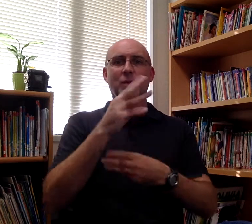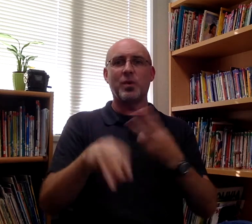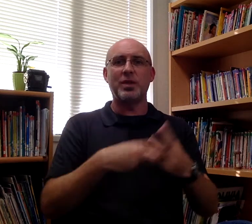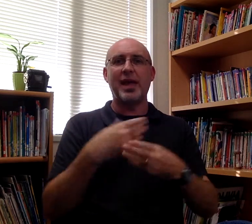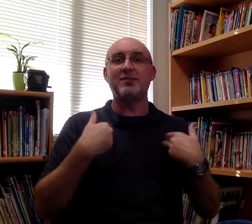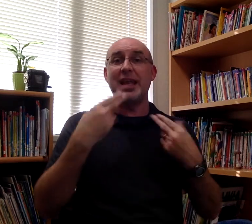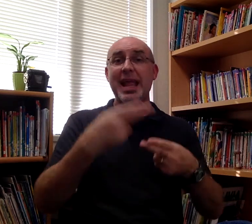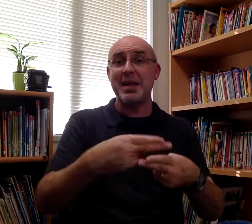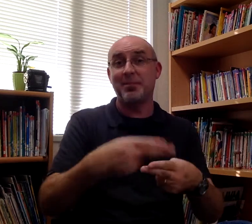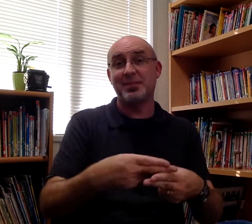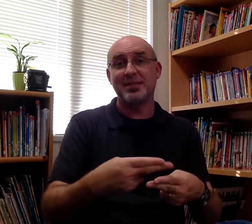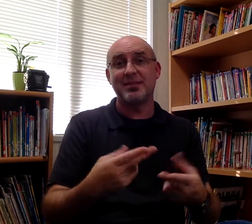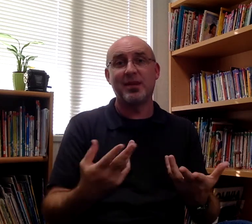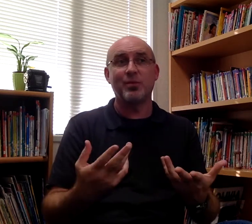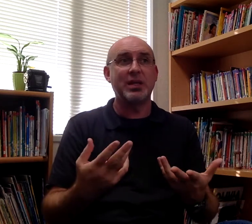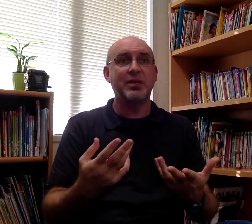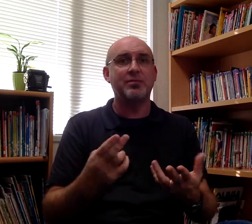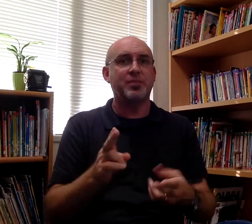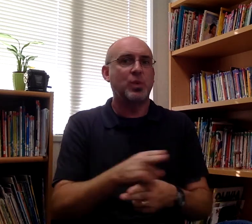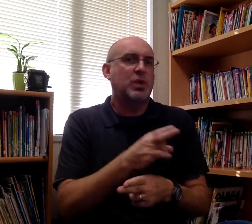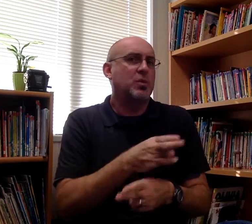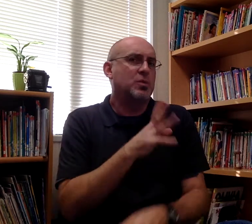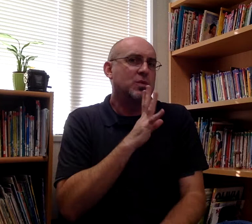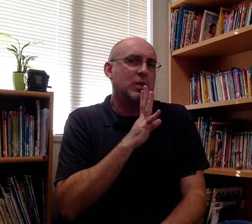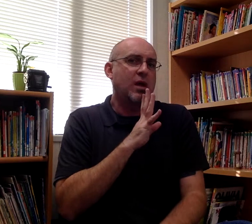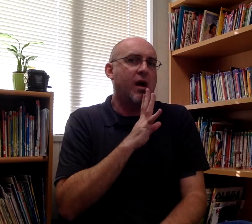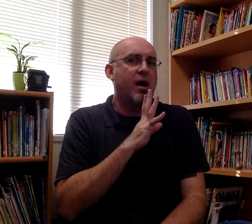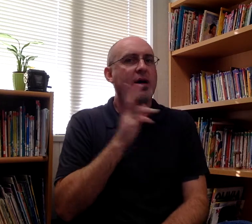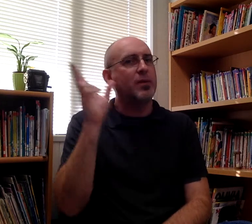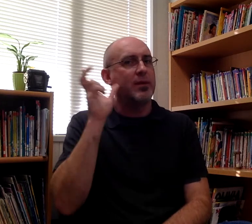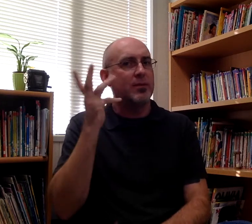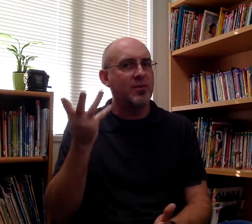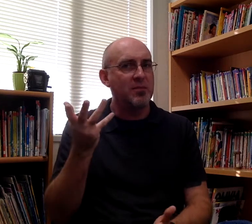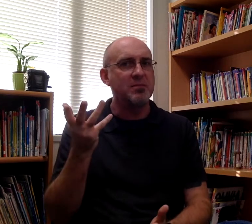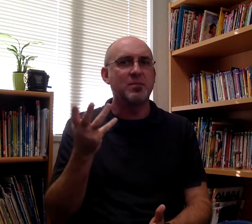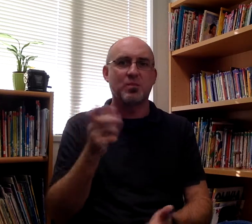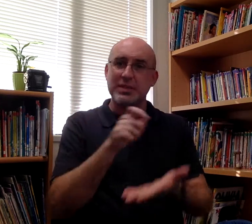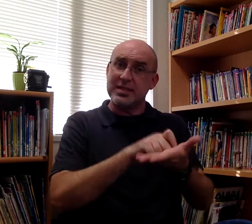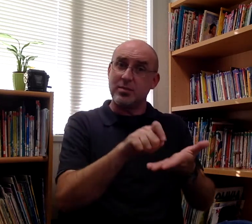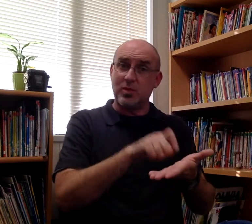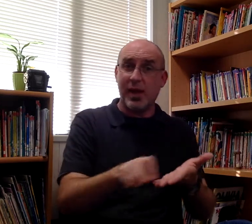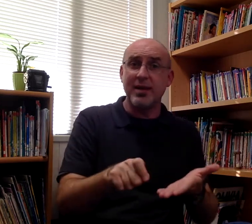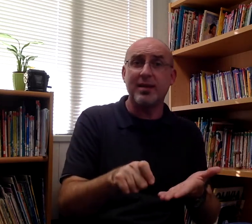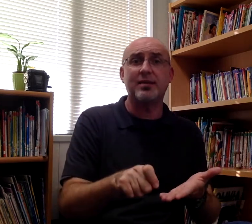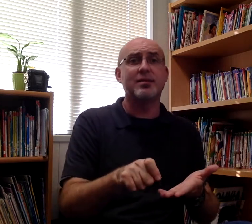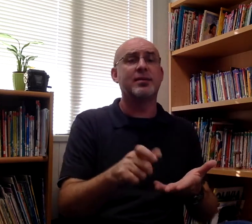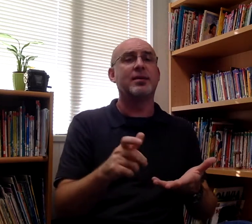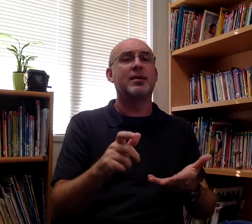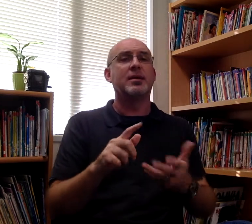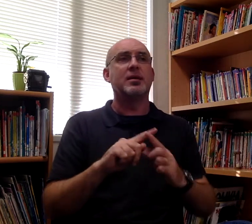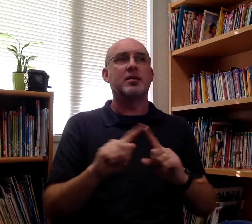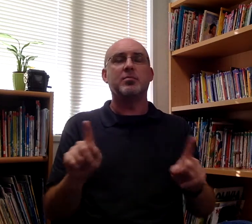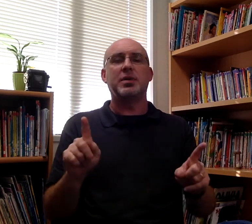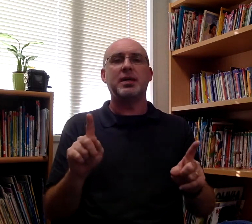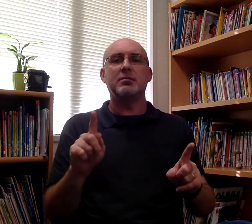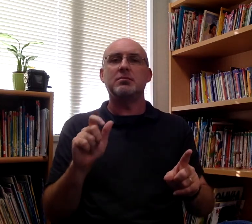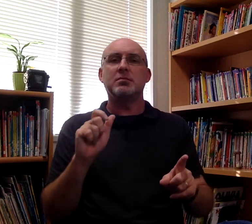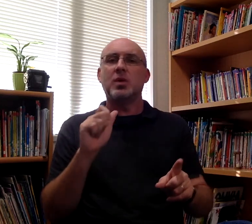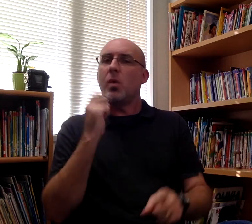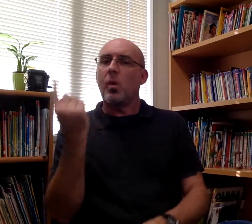world have names that we use, we talk, we hear them, we see them in writing, but the